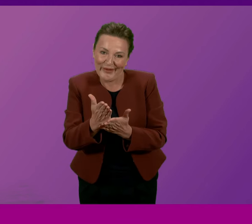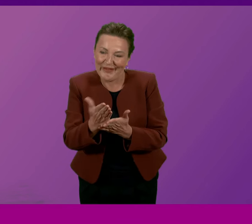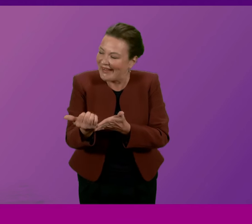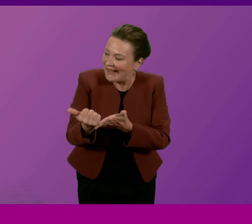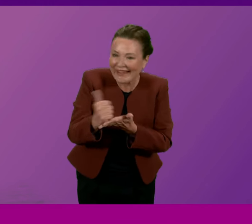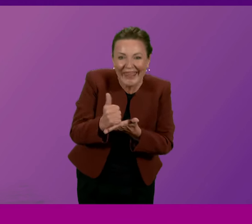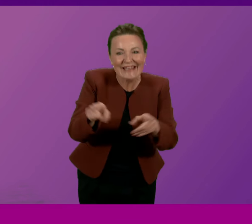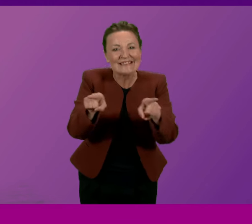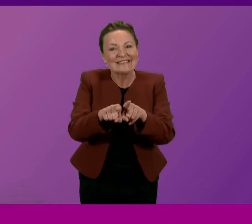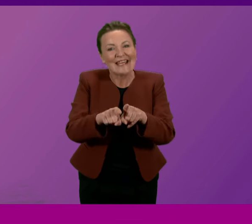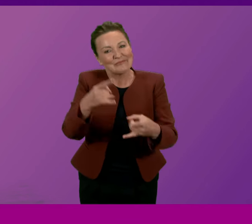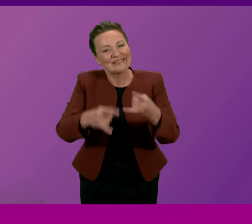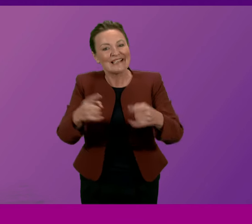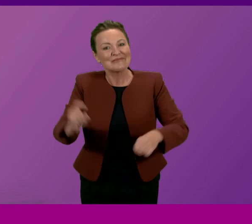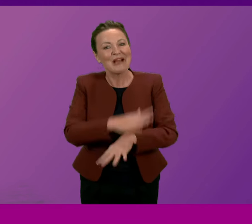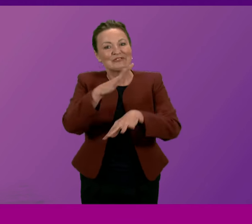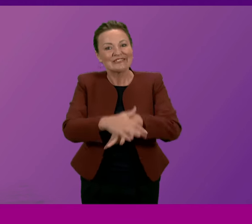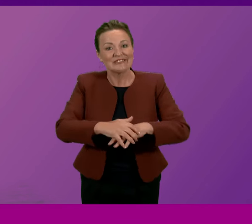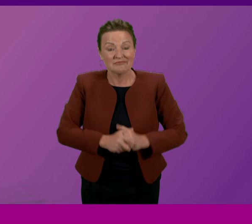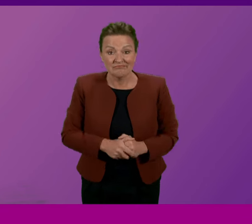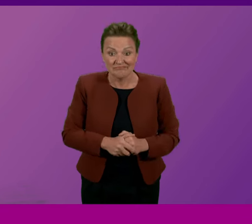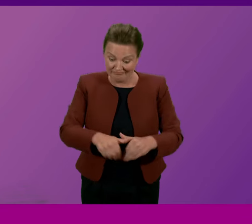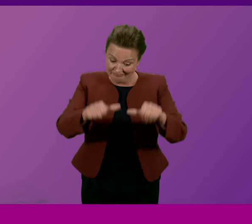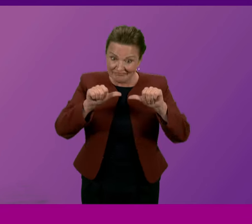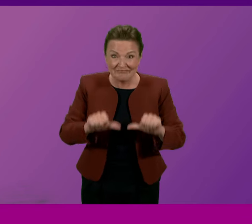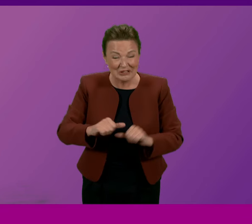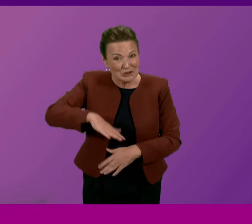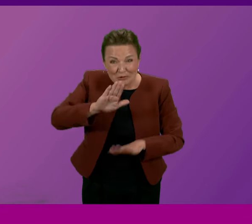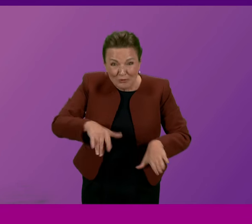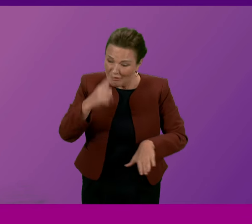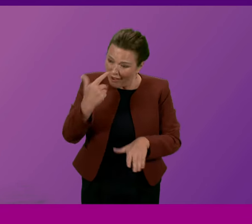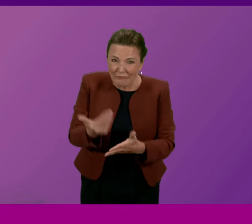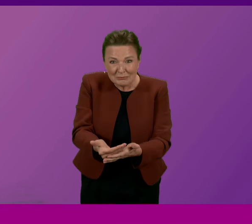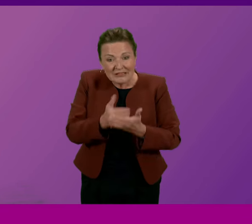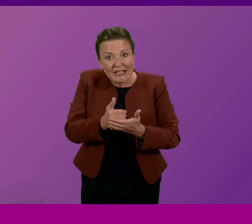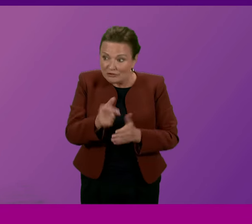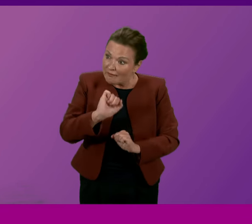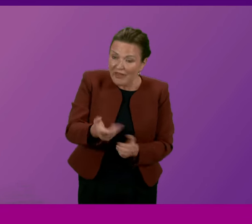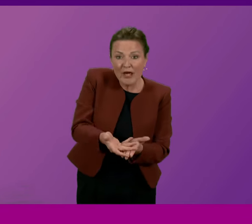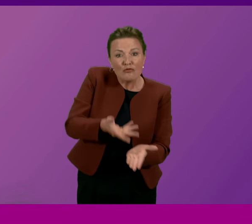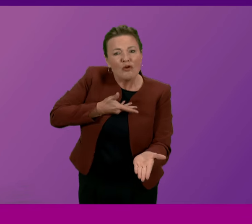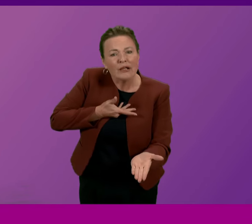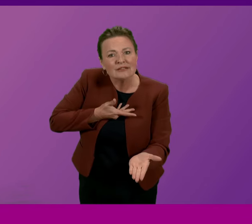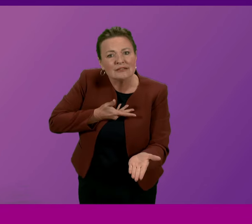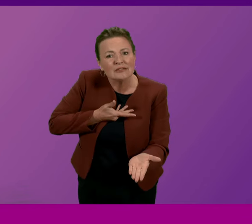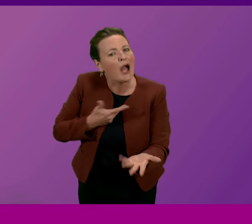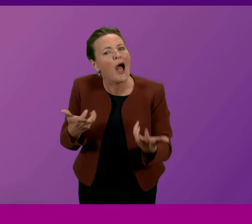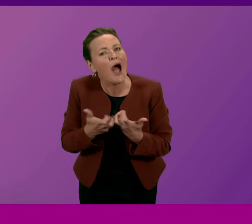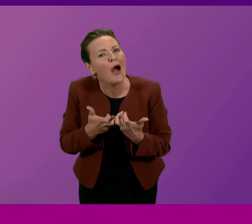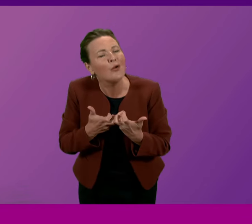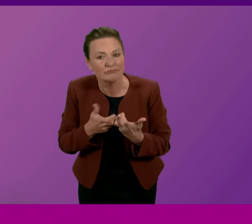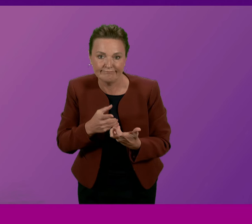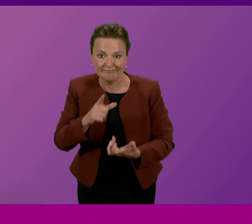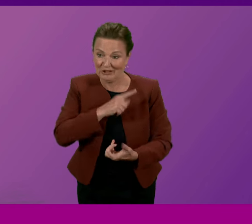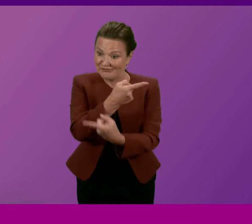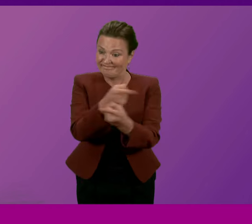through early learning and the protection of their rights, all made possible by the service of Members of Parliament working at